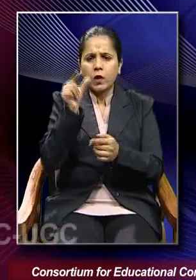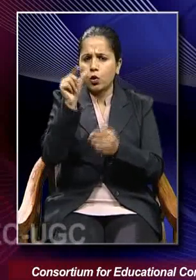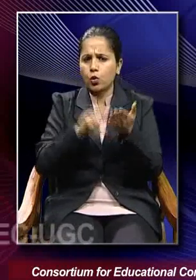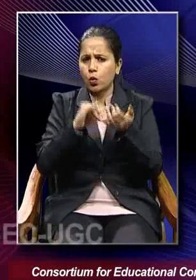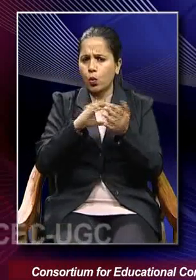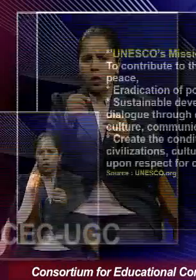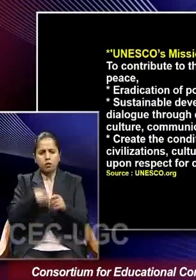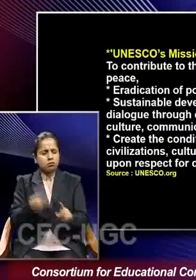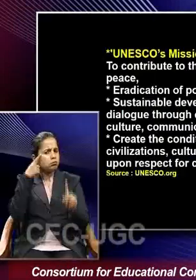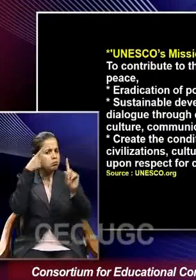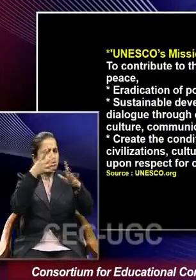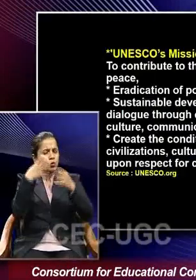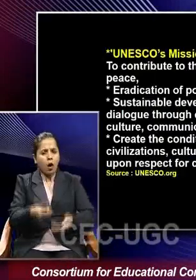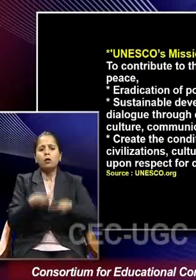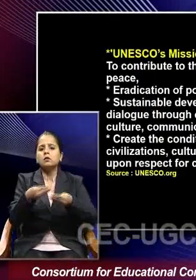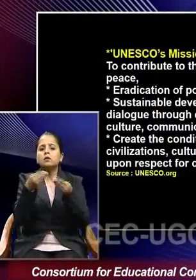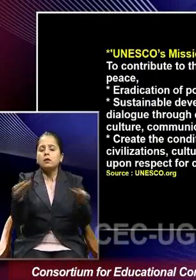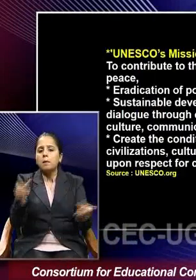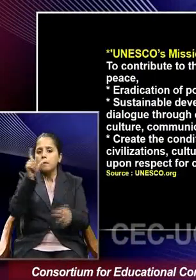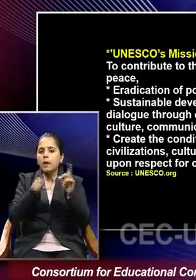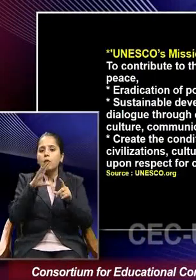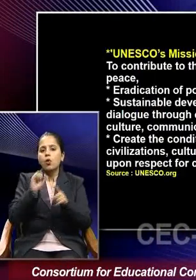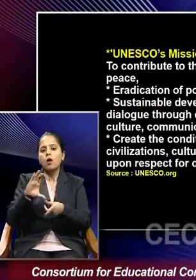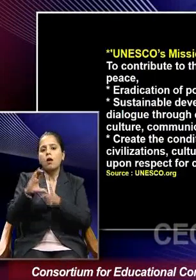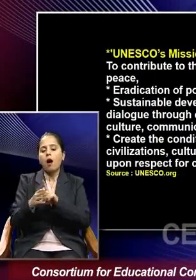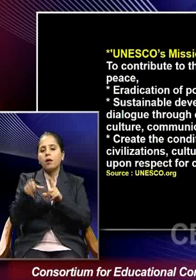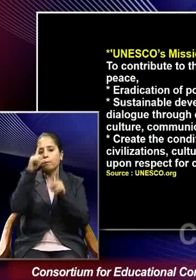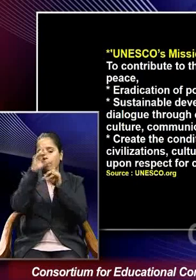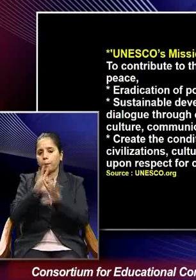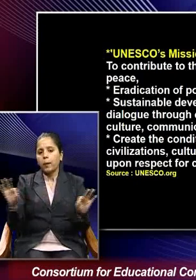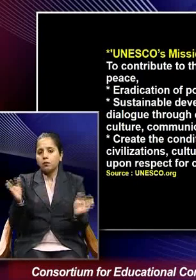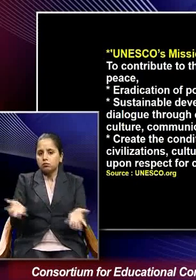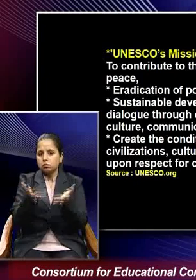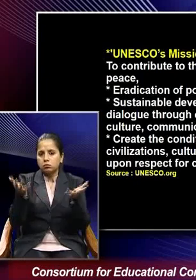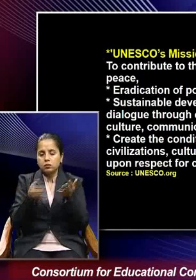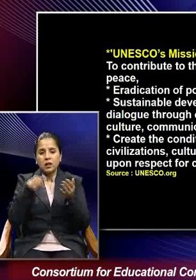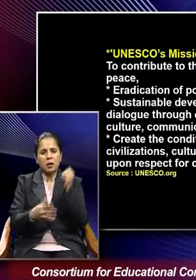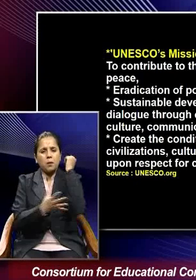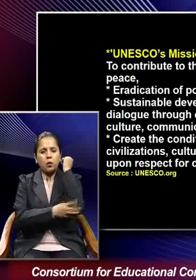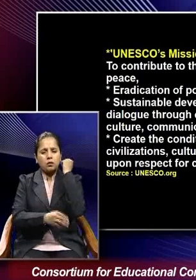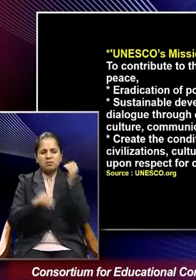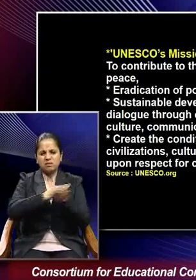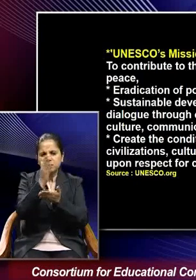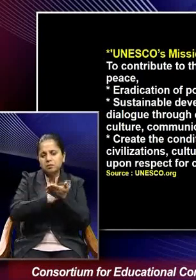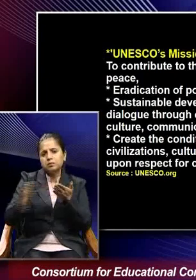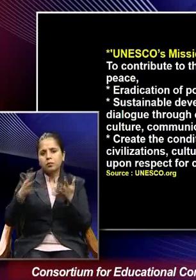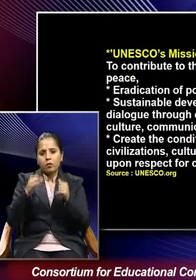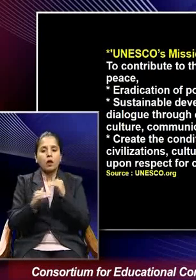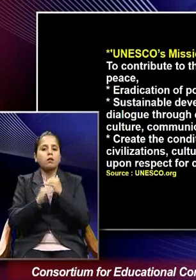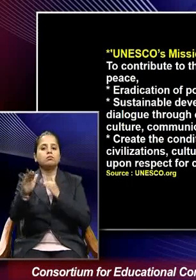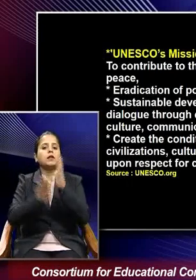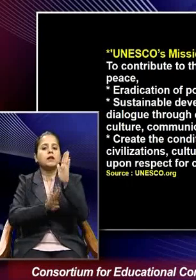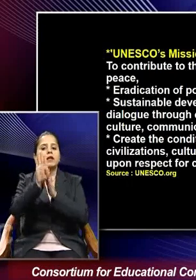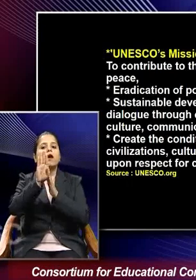to contribute to the building of a culture of peace, eradication of poverty, sustainable